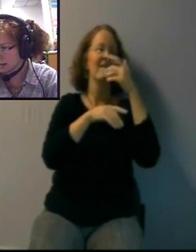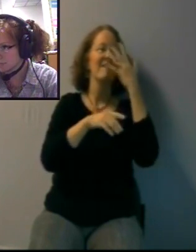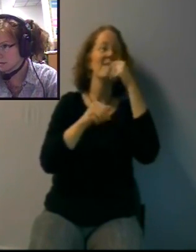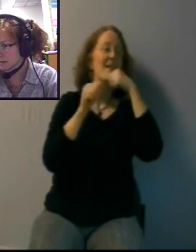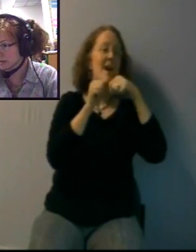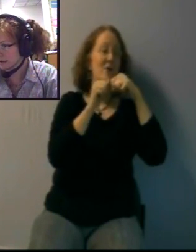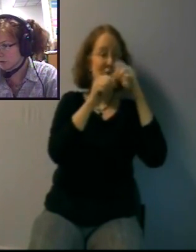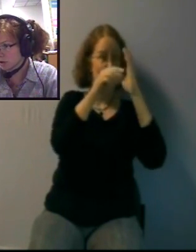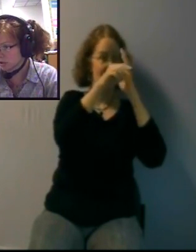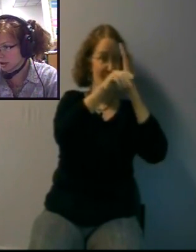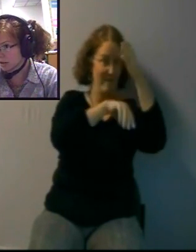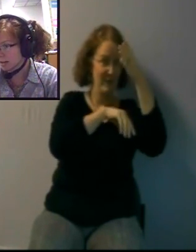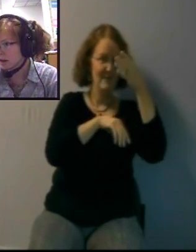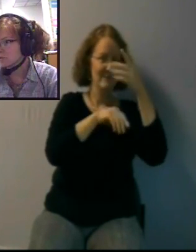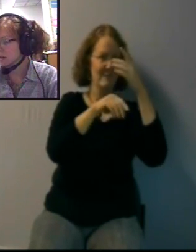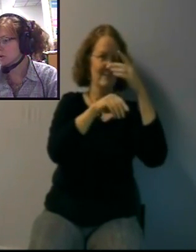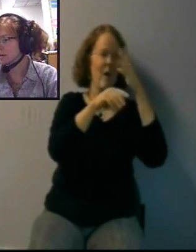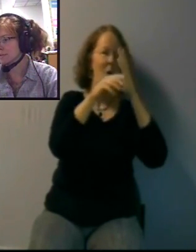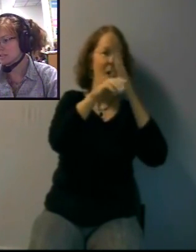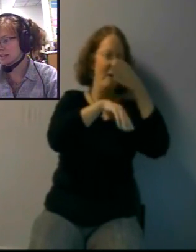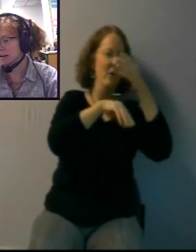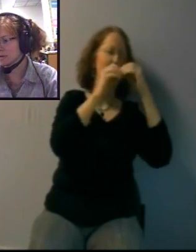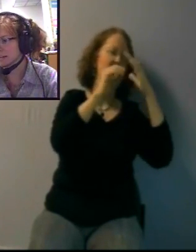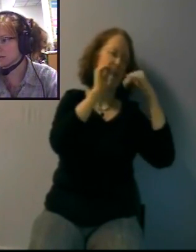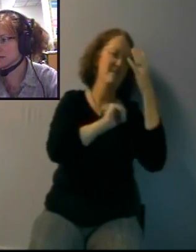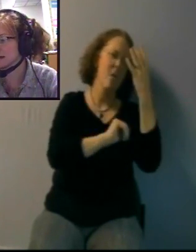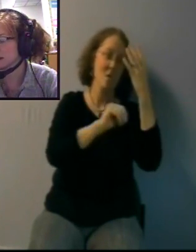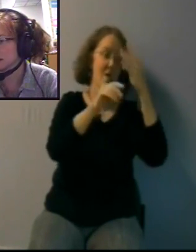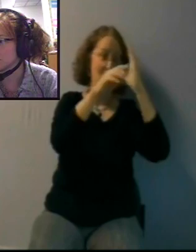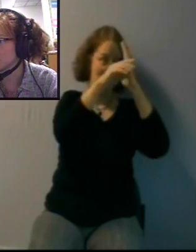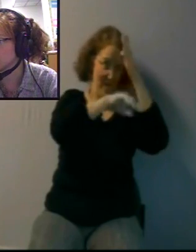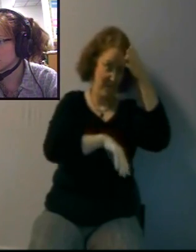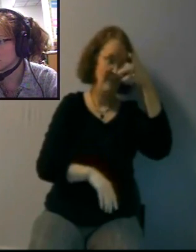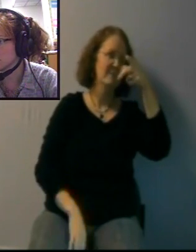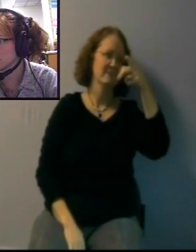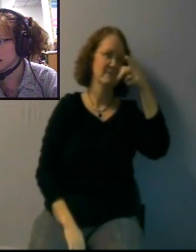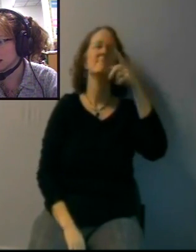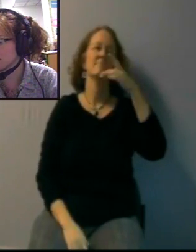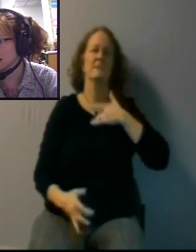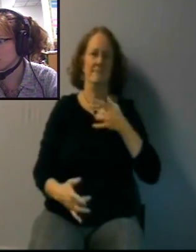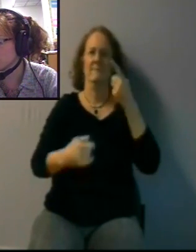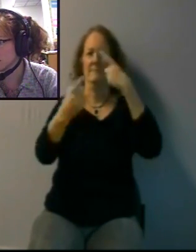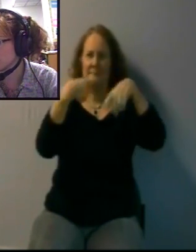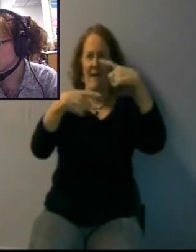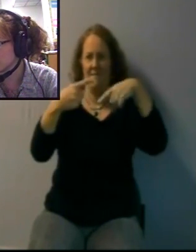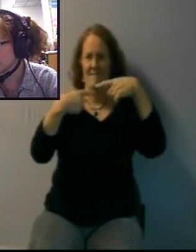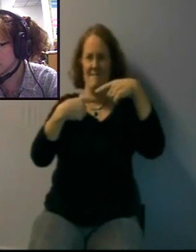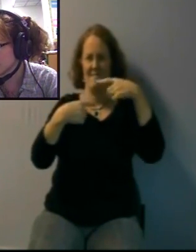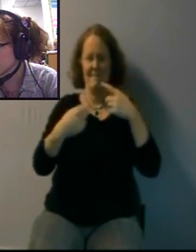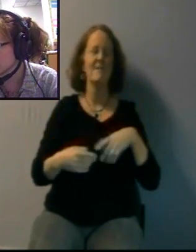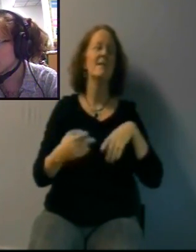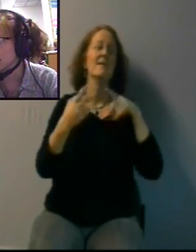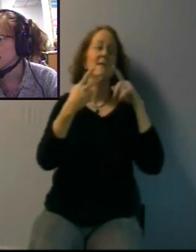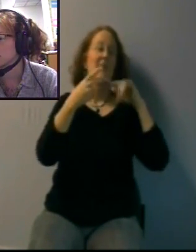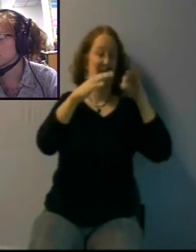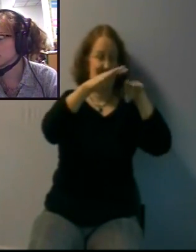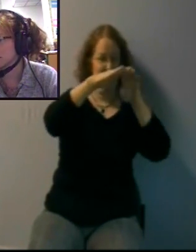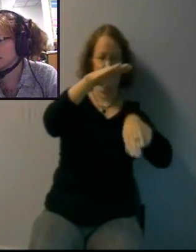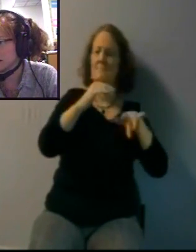names in deaf culture. So let me just tell you a little bit. When your name has more than 4 letters, you will typically be